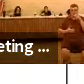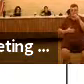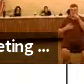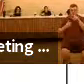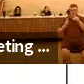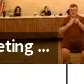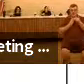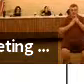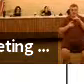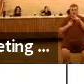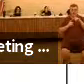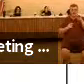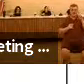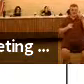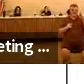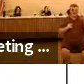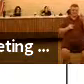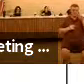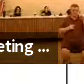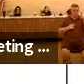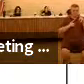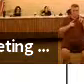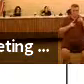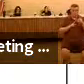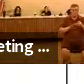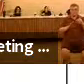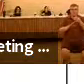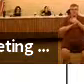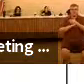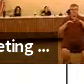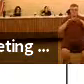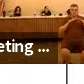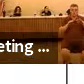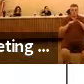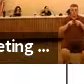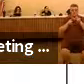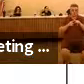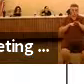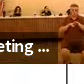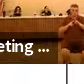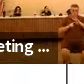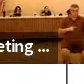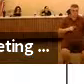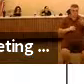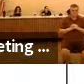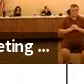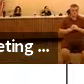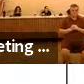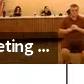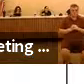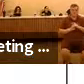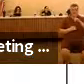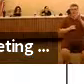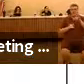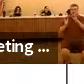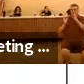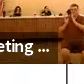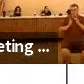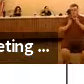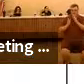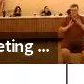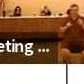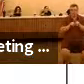current end of Nevins Road before drainage is discharged to the west. This plan